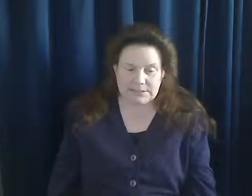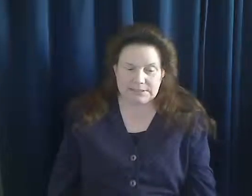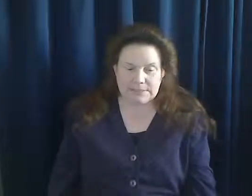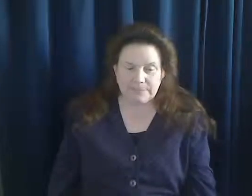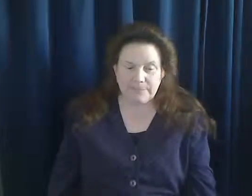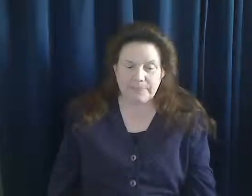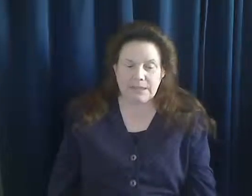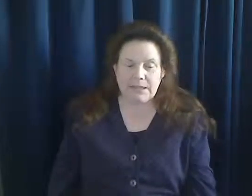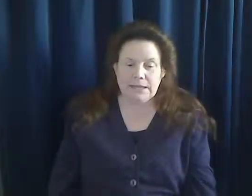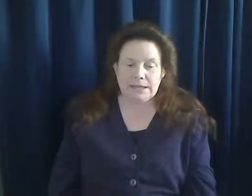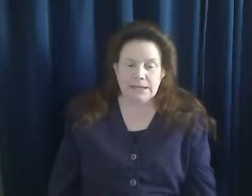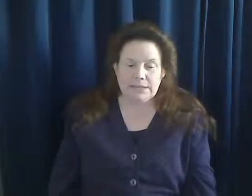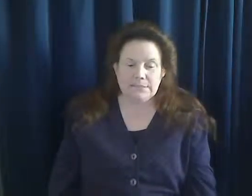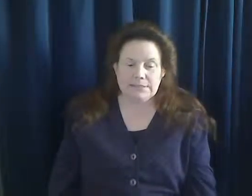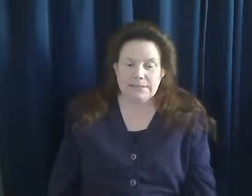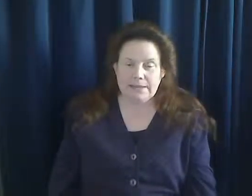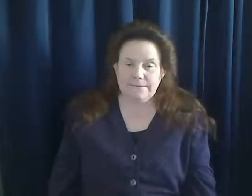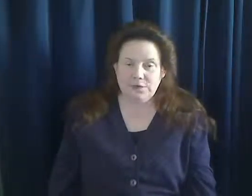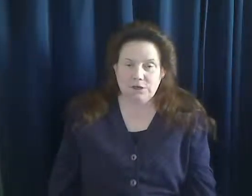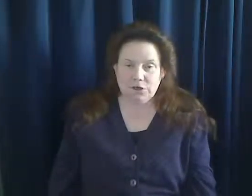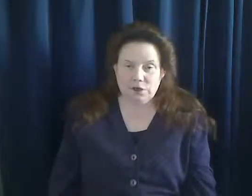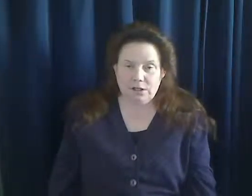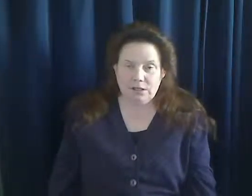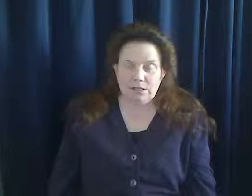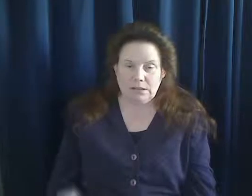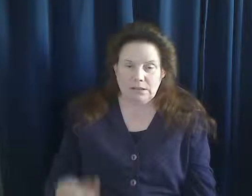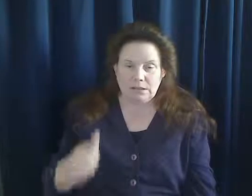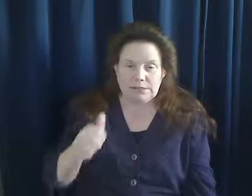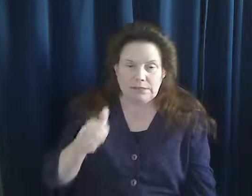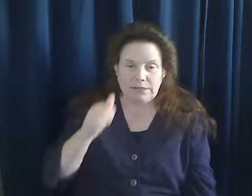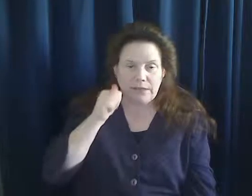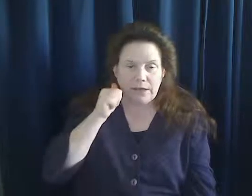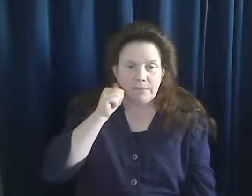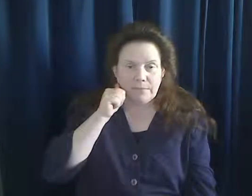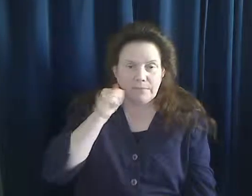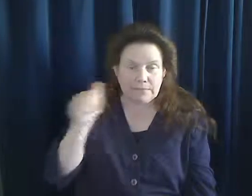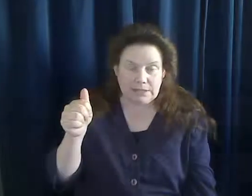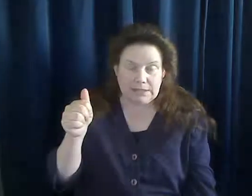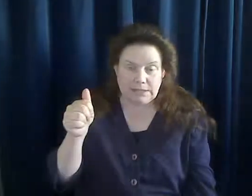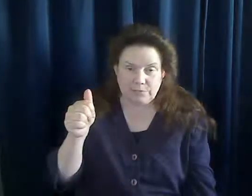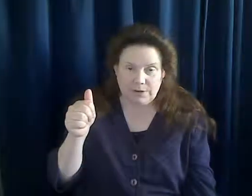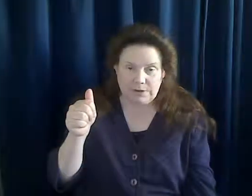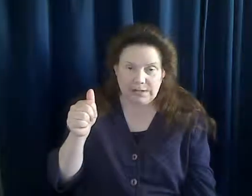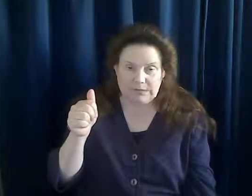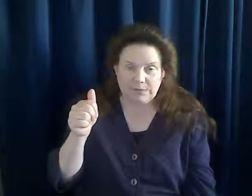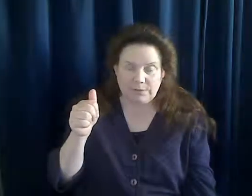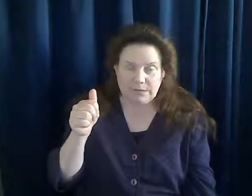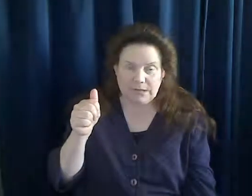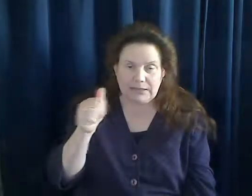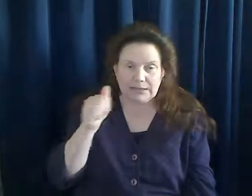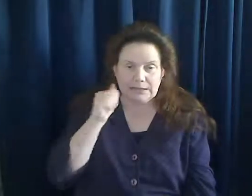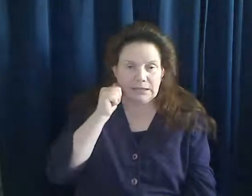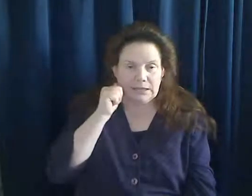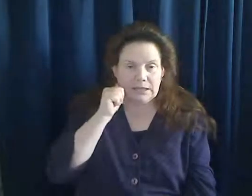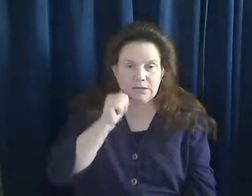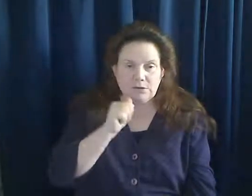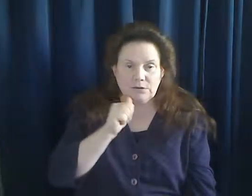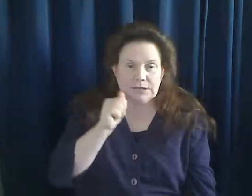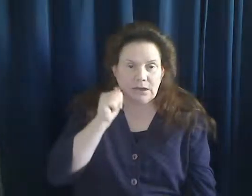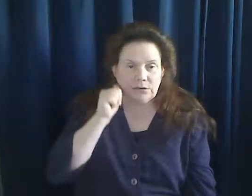lesson. The sign for girl, you take a thumb, again your right hand if you're right-handed, and go down